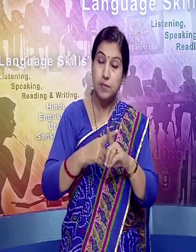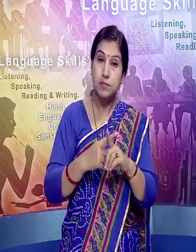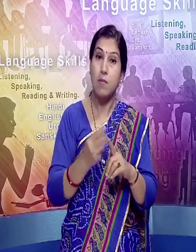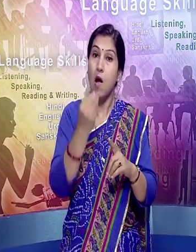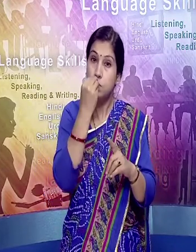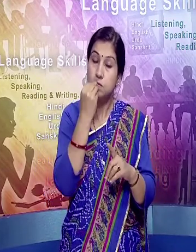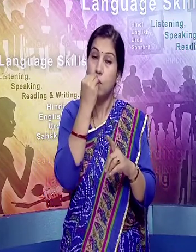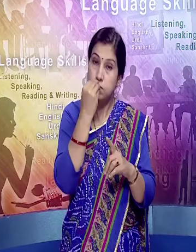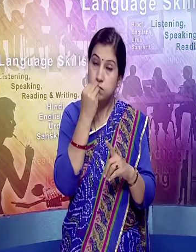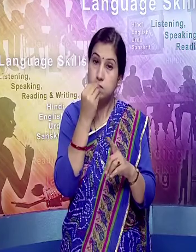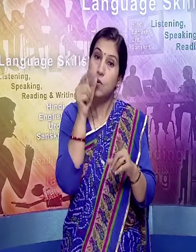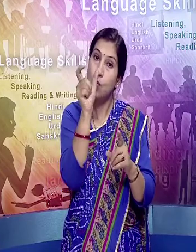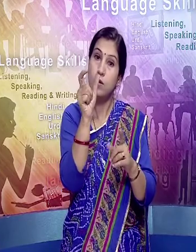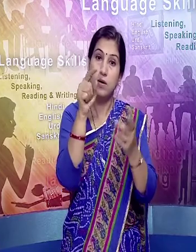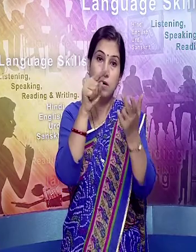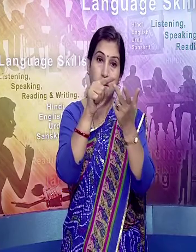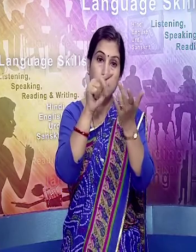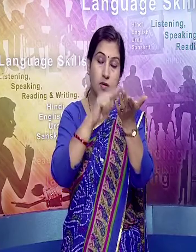food, and utilization of food.